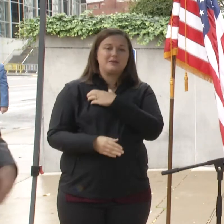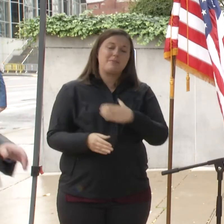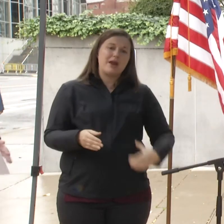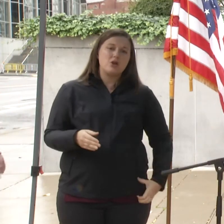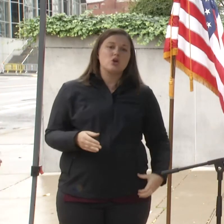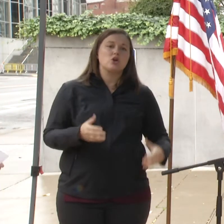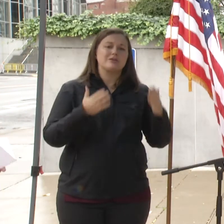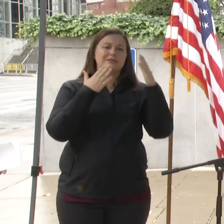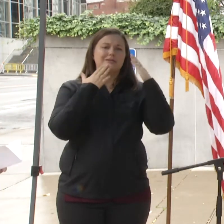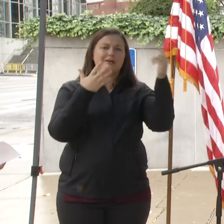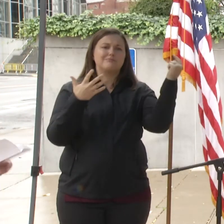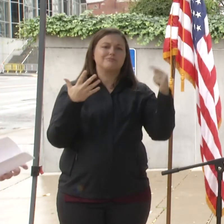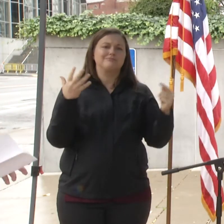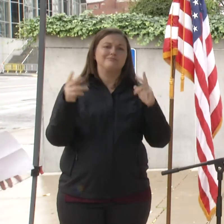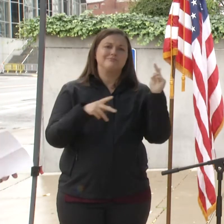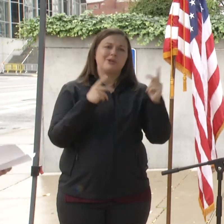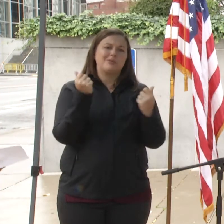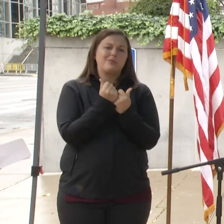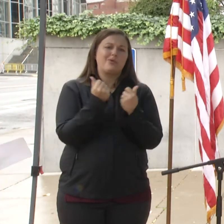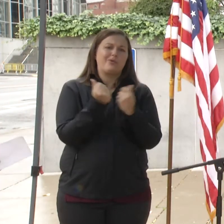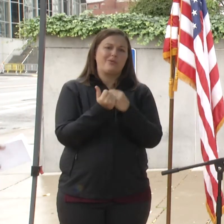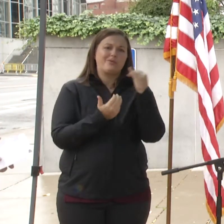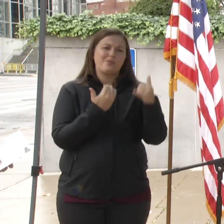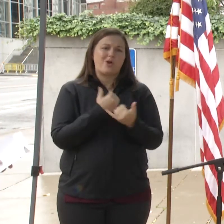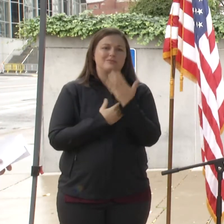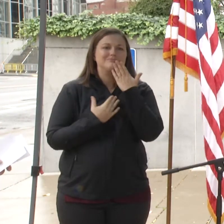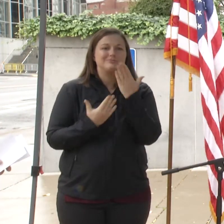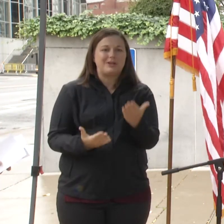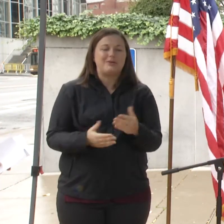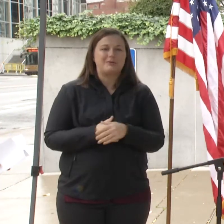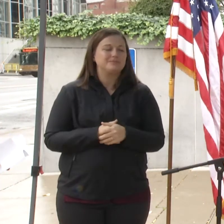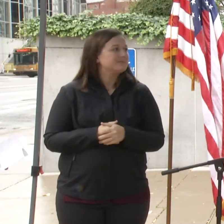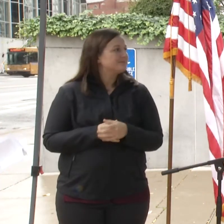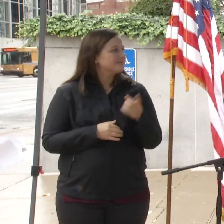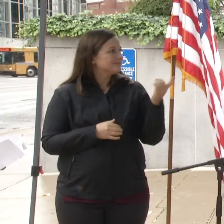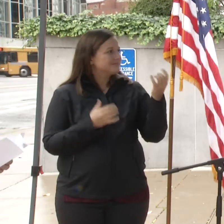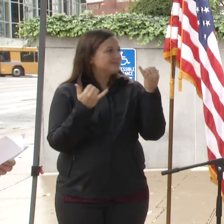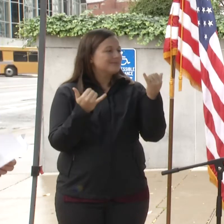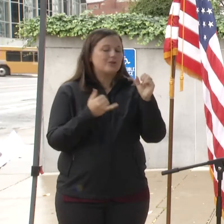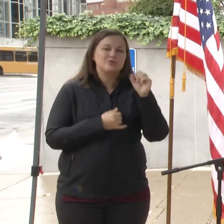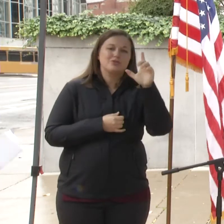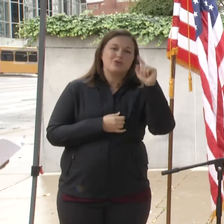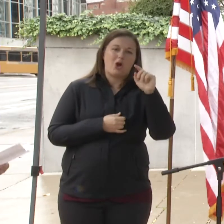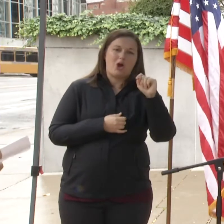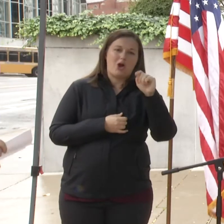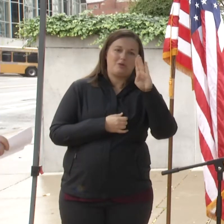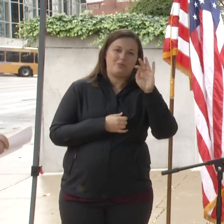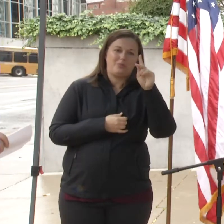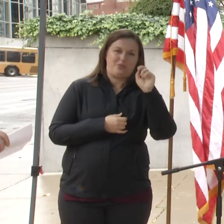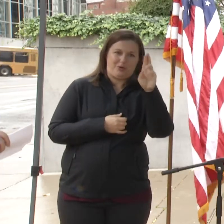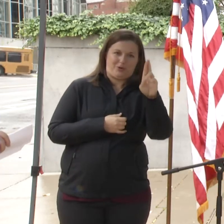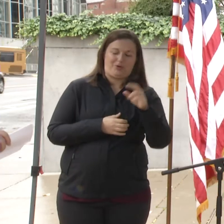Riverfront for their support of this important project. Thank you all. I'd now like to introduce Scott Bricker.